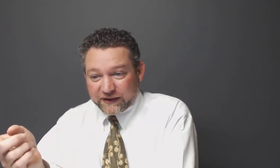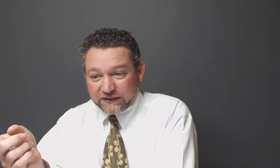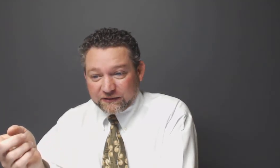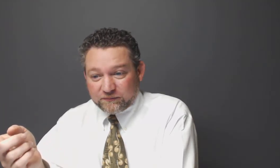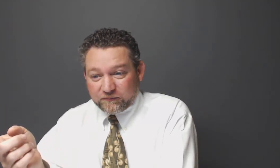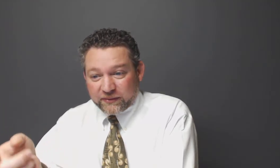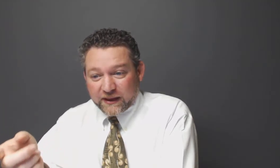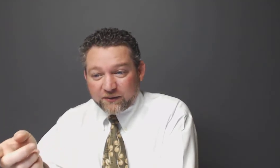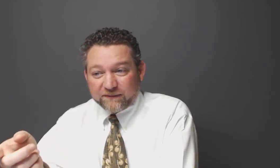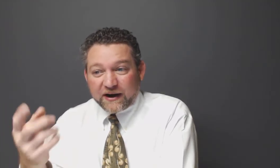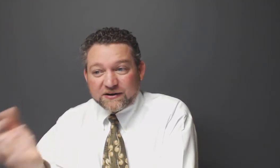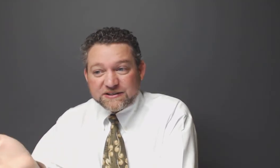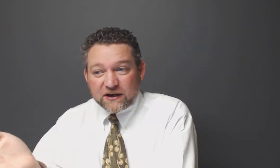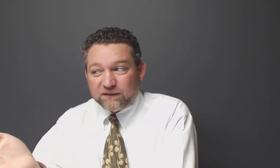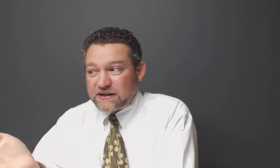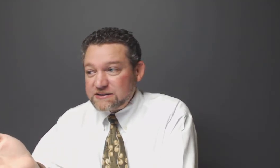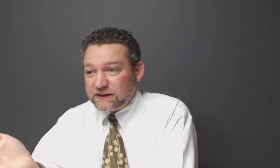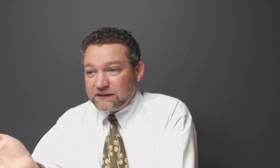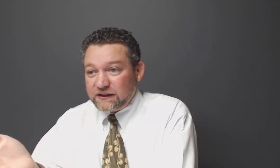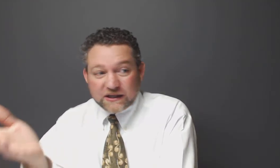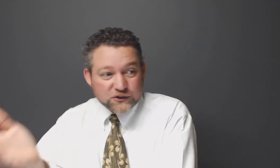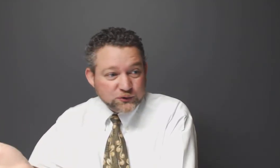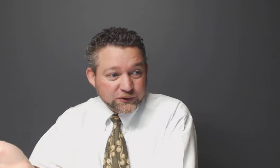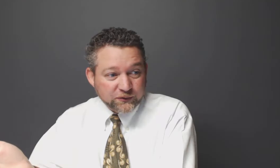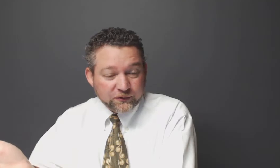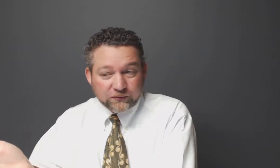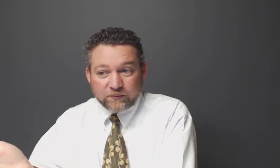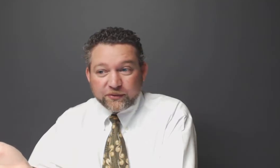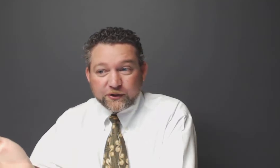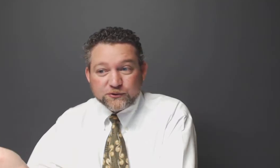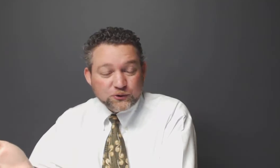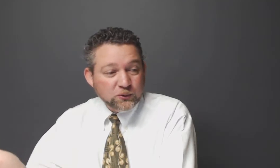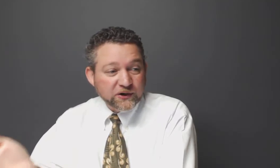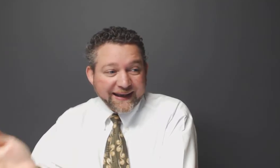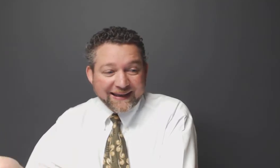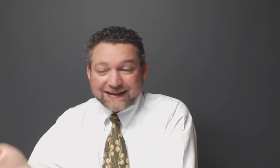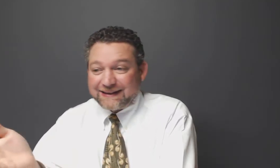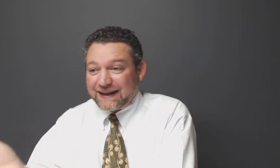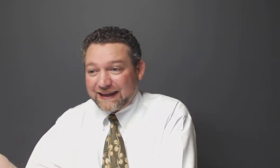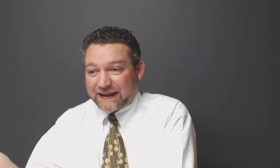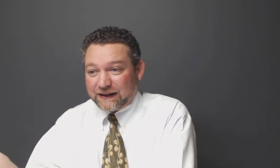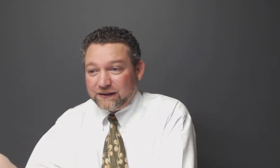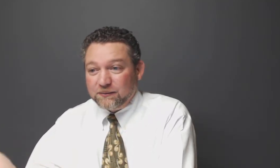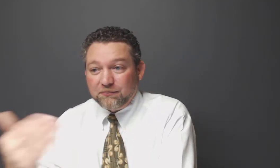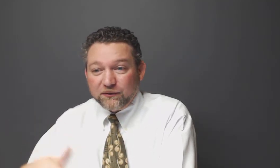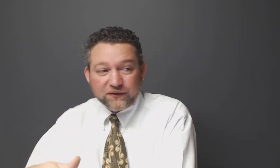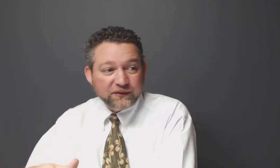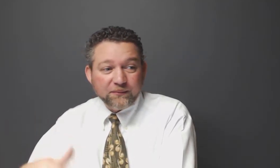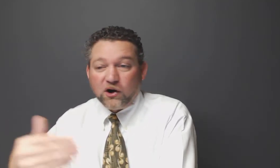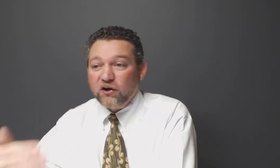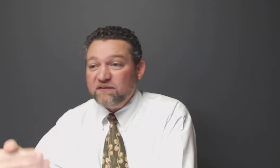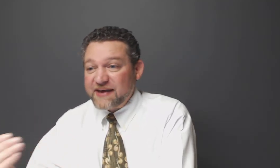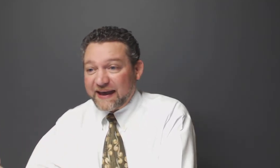faith. However, our salvation is truth. Those two work hand in hand. Both of them are a